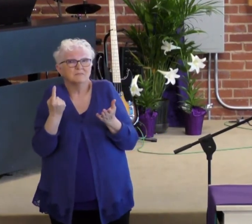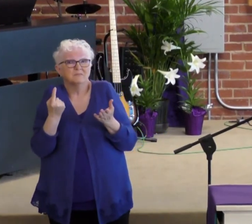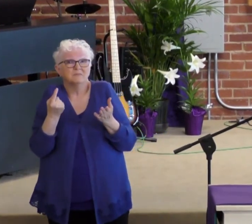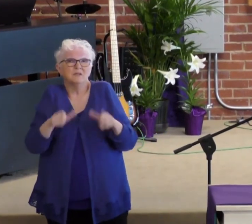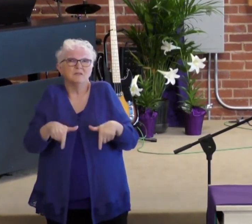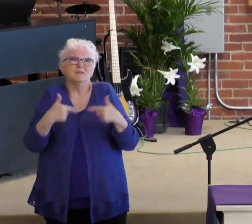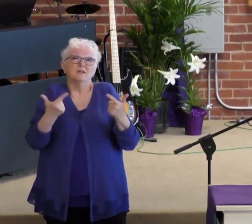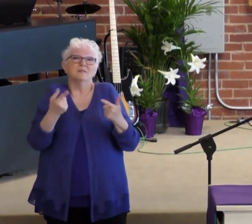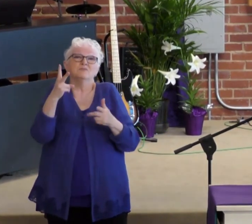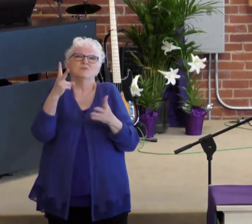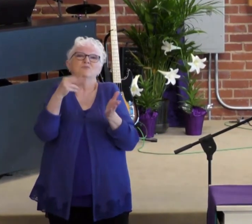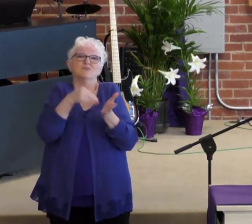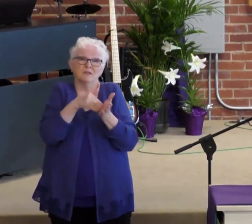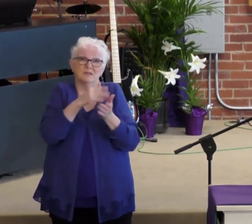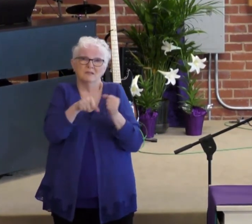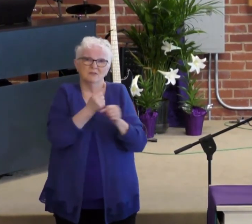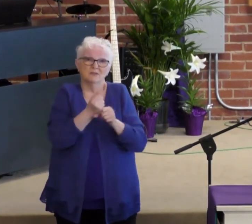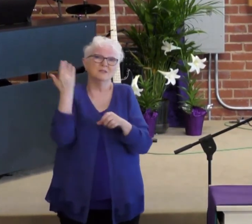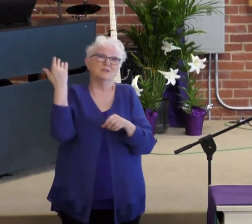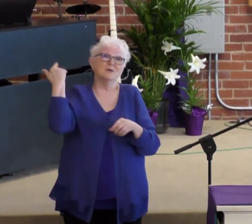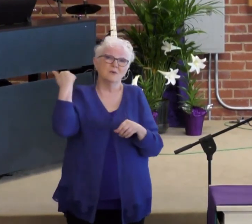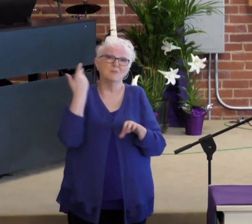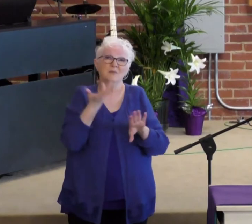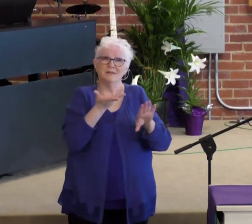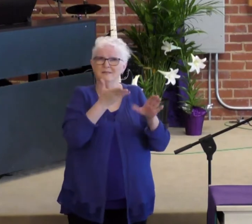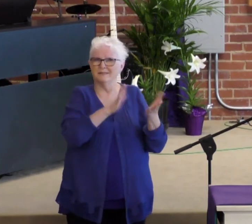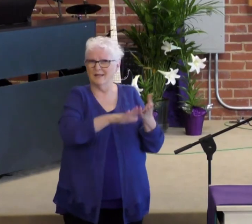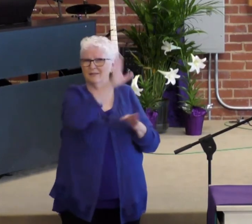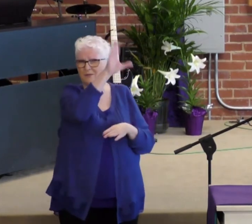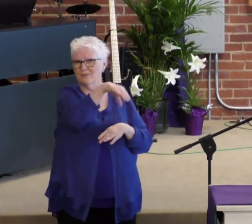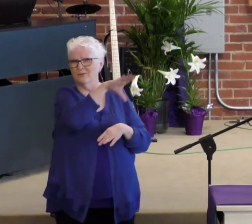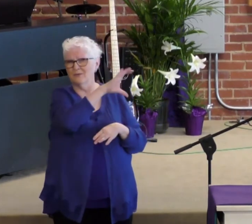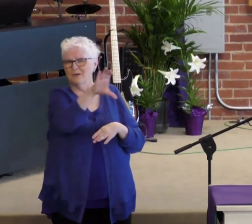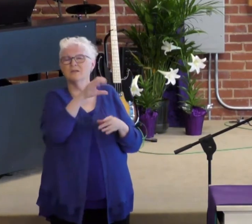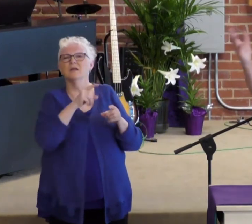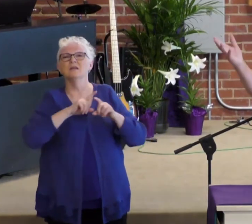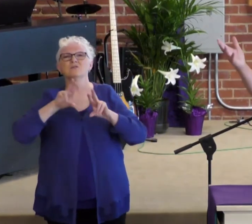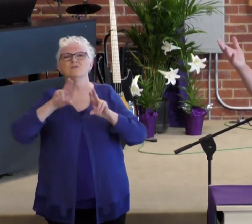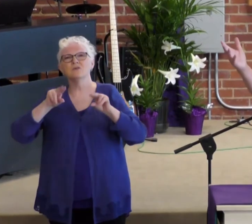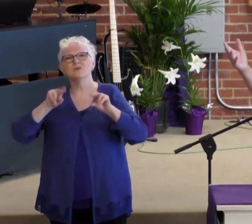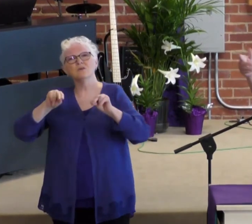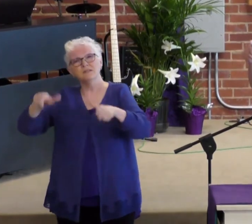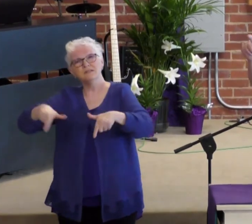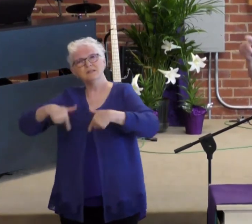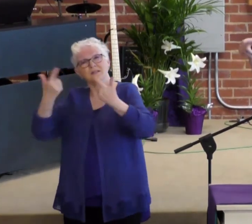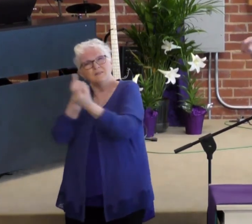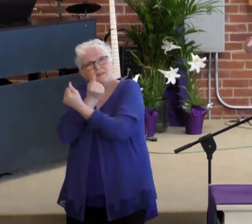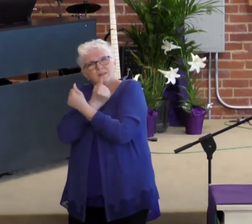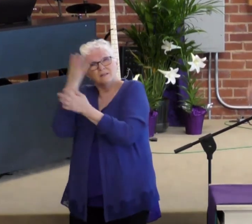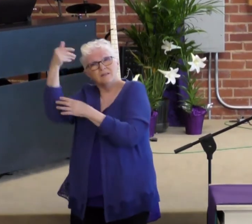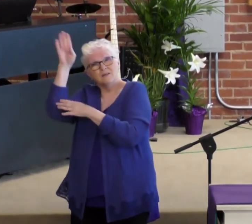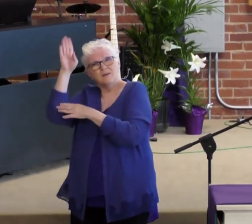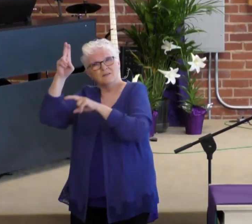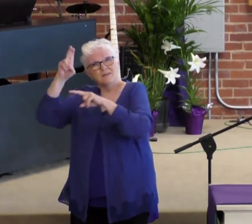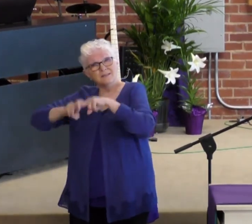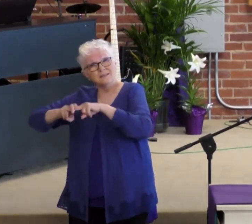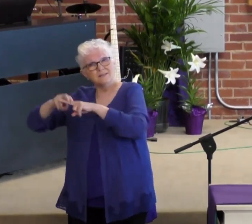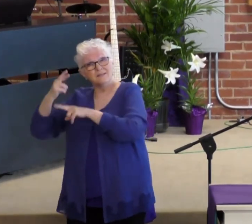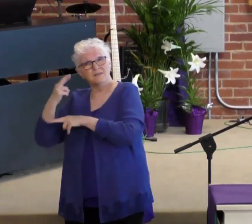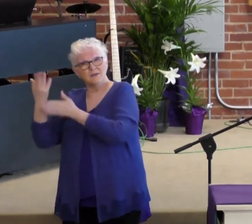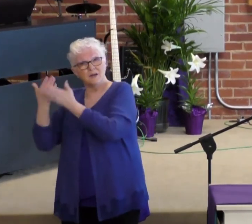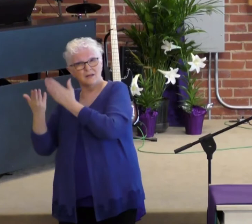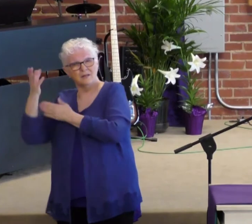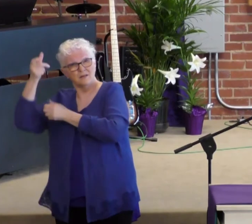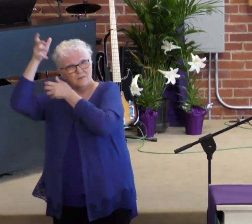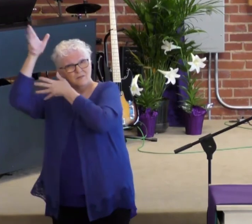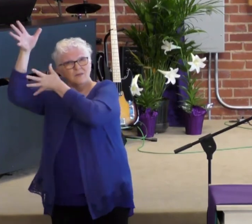is a living and loving God who sits at the right hand of the Father, and He knows your name.